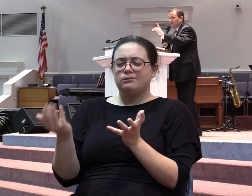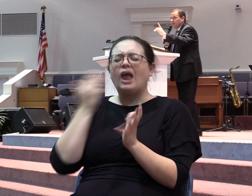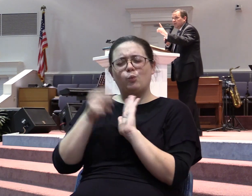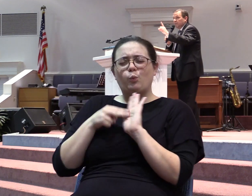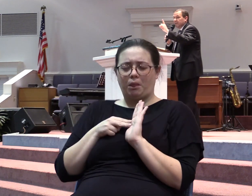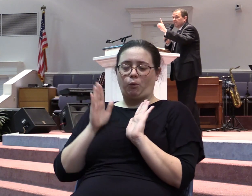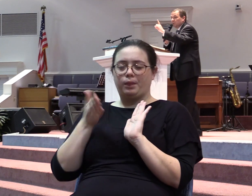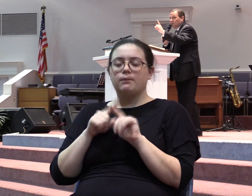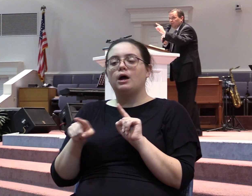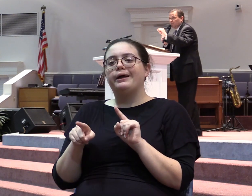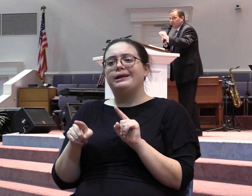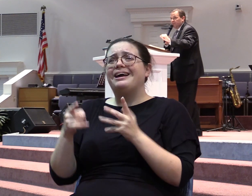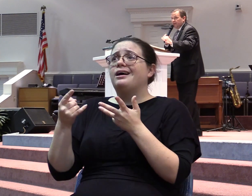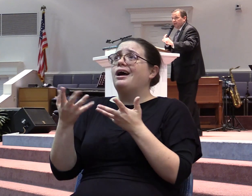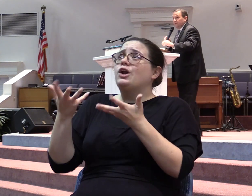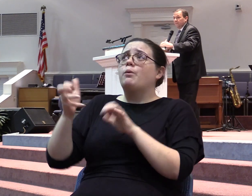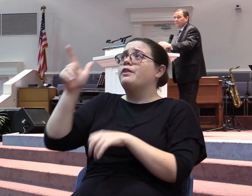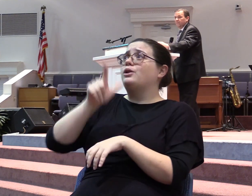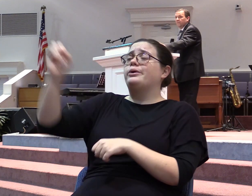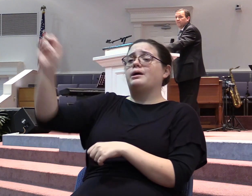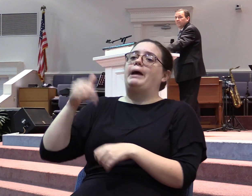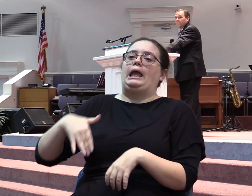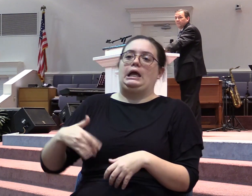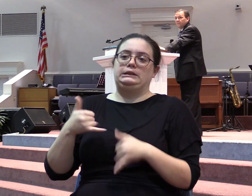me, but I still don't want the Lord to come back yet.